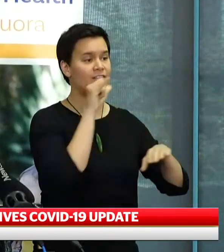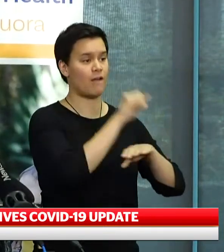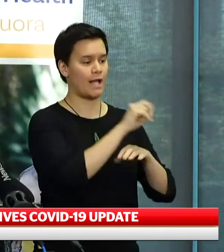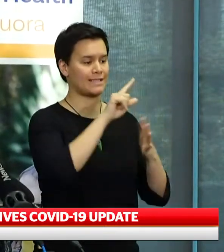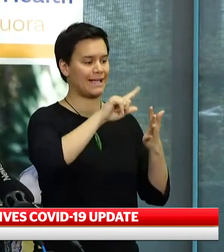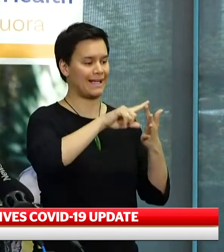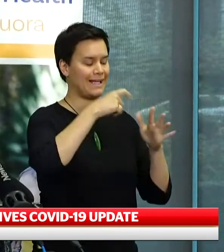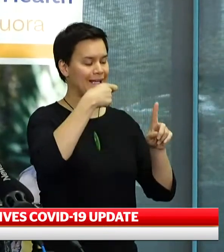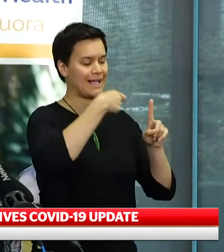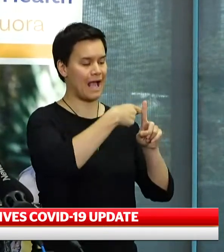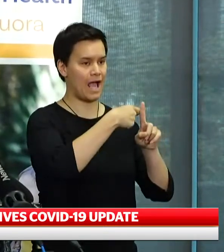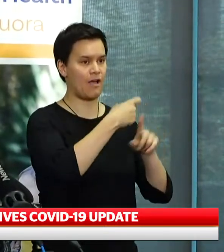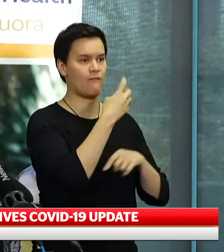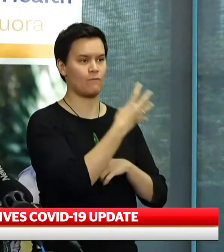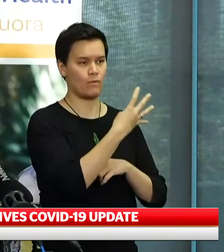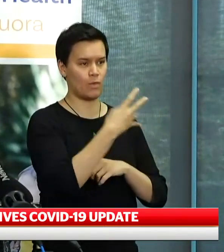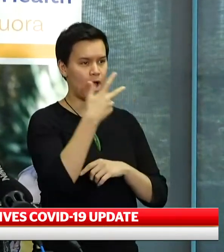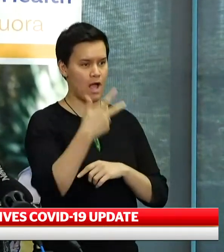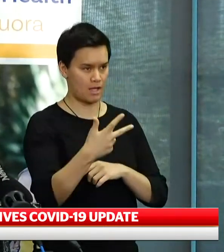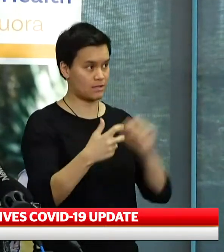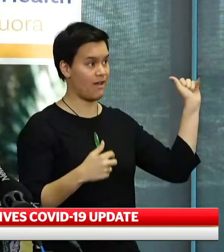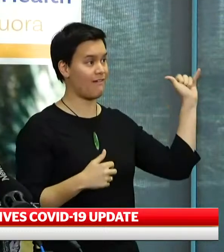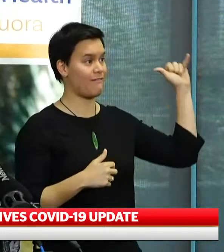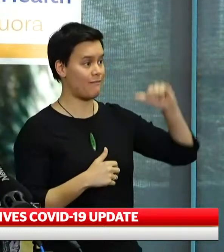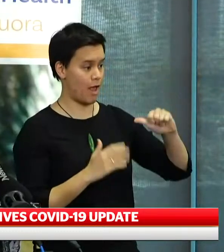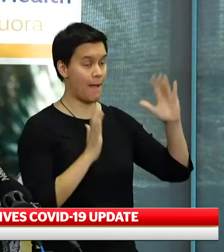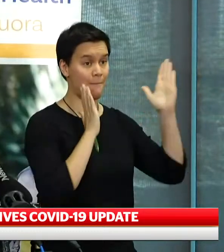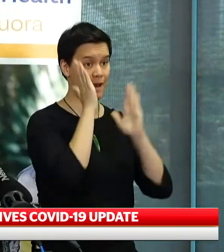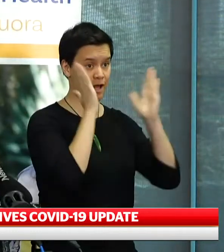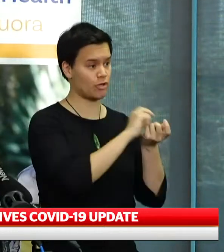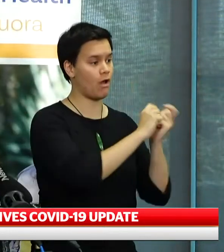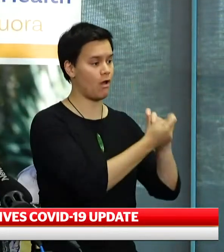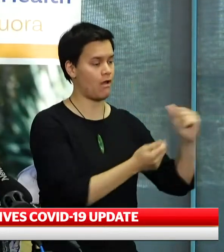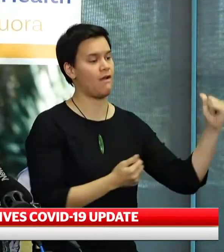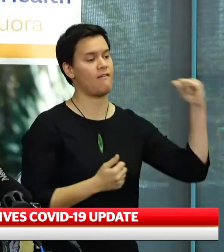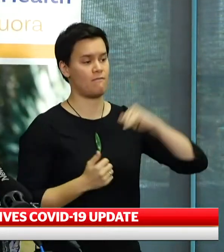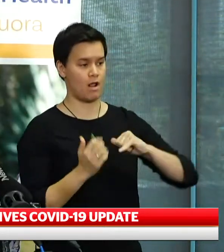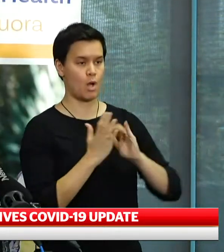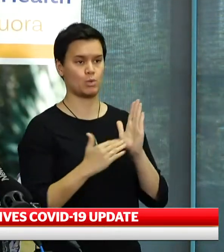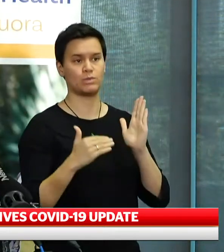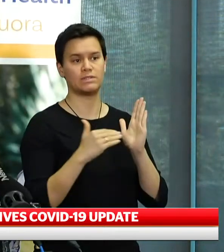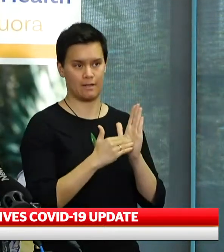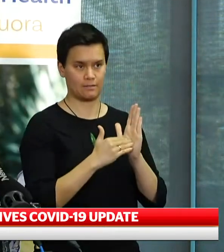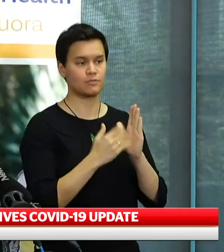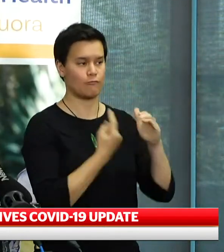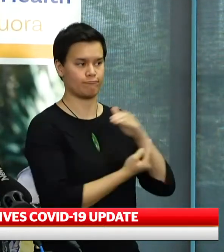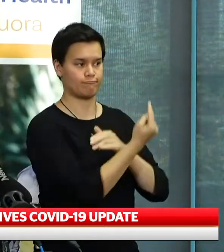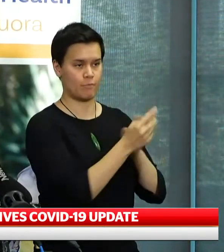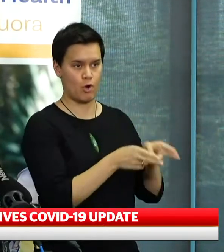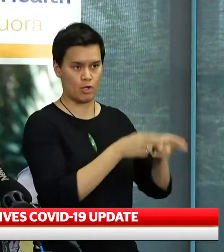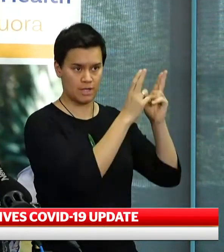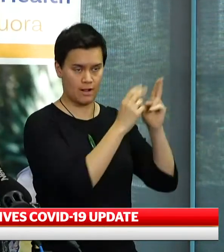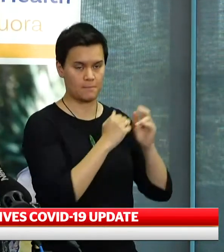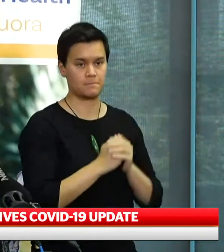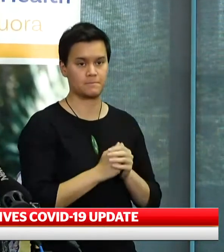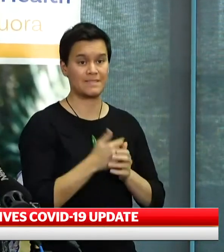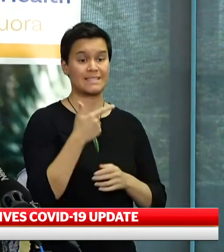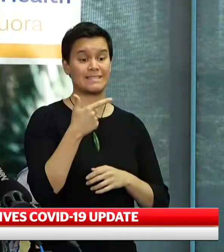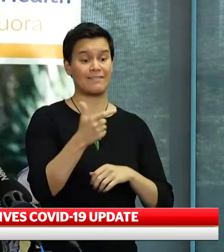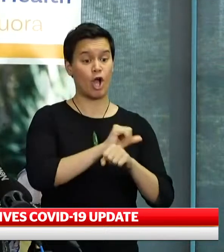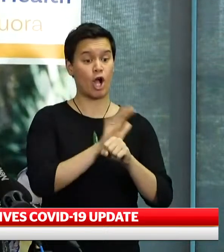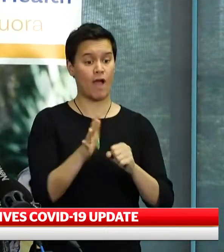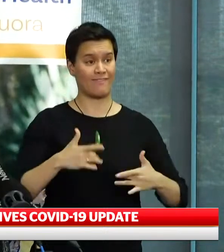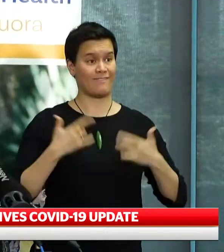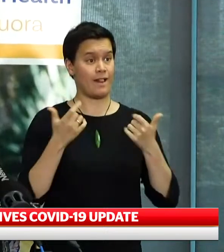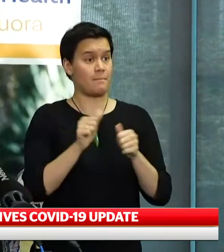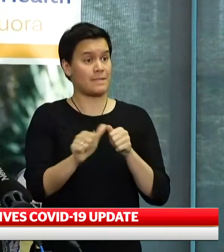EK448. That person is now in Auckland's quarantine facility. 7 further cases have now recovered, and the total